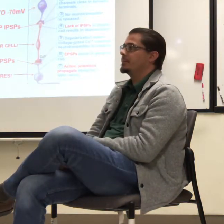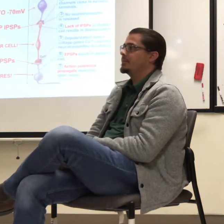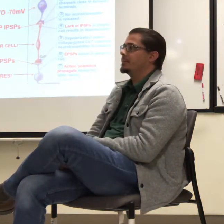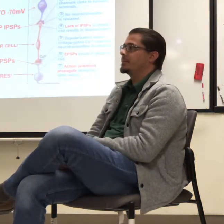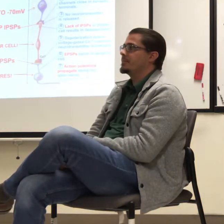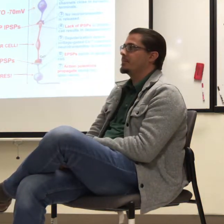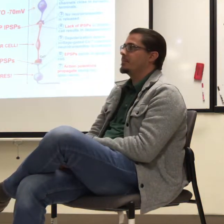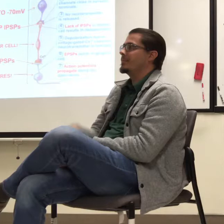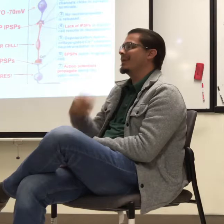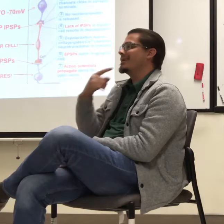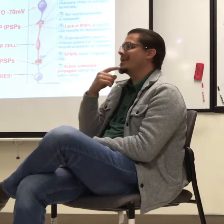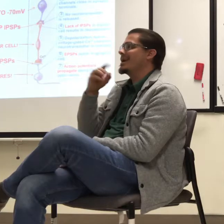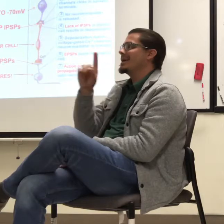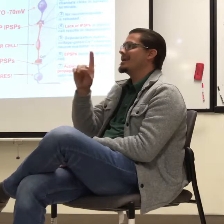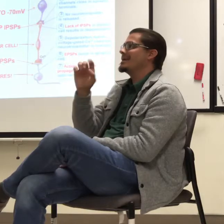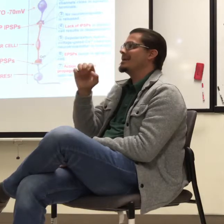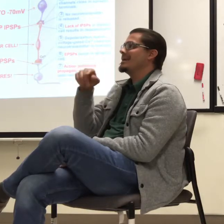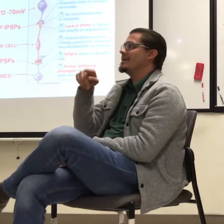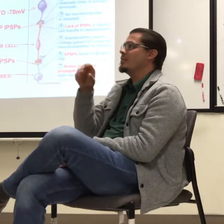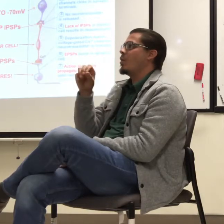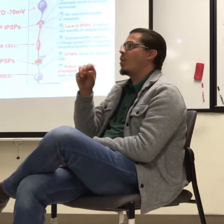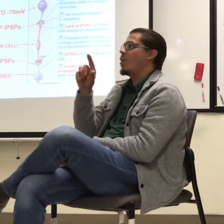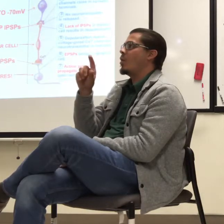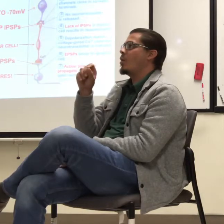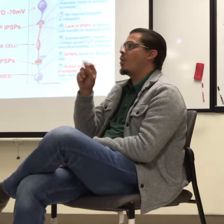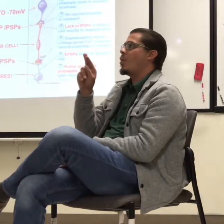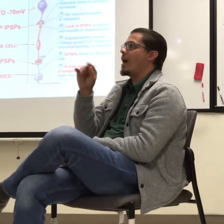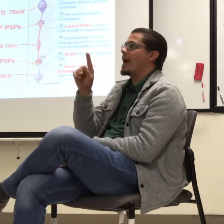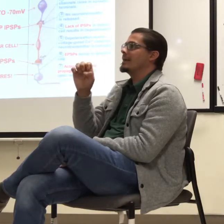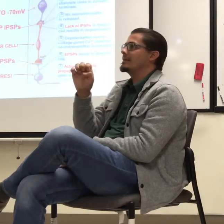They say depolarize, which is turning it on.